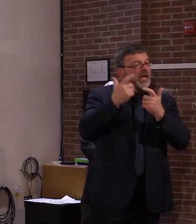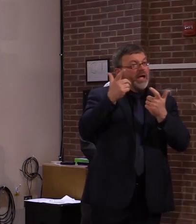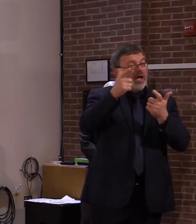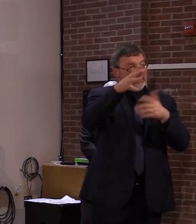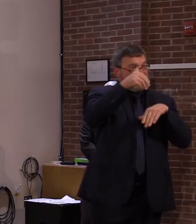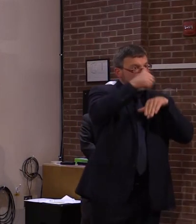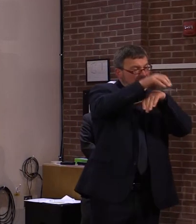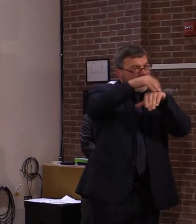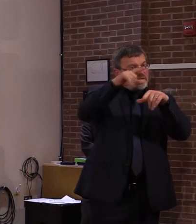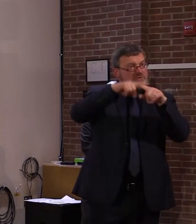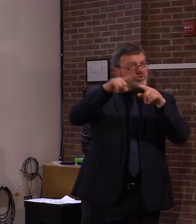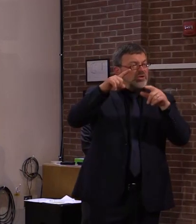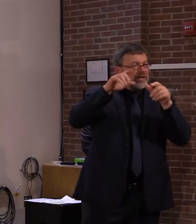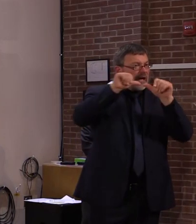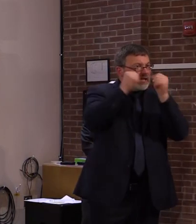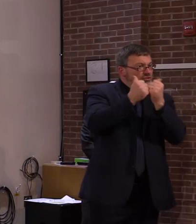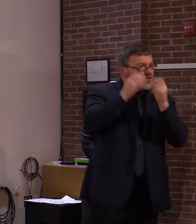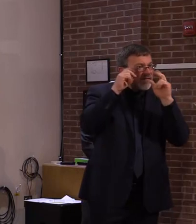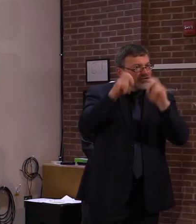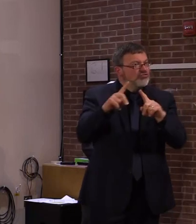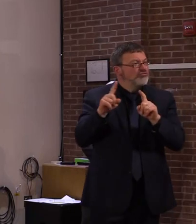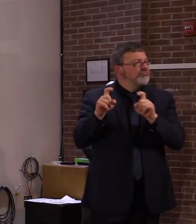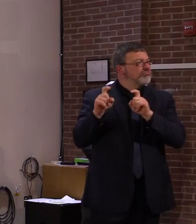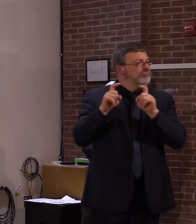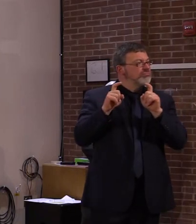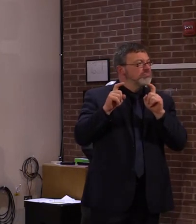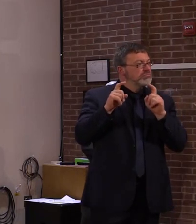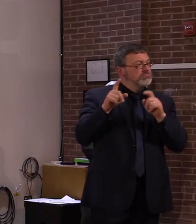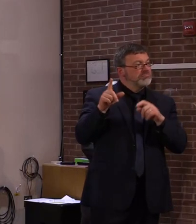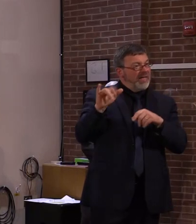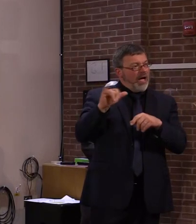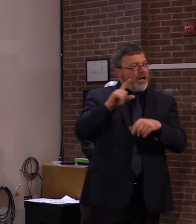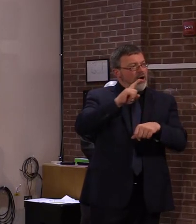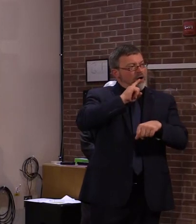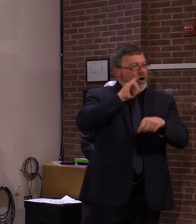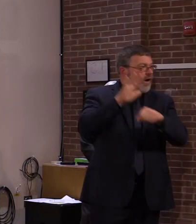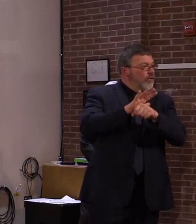can you just confirm that these results will be released to the public